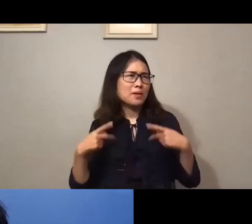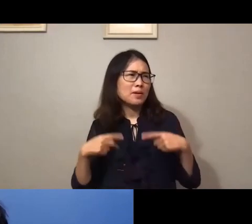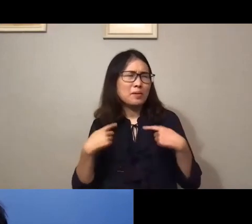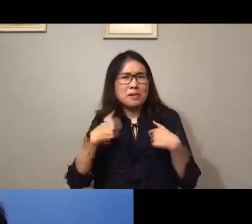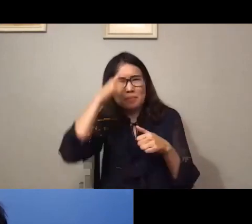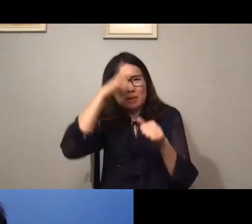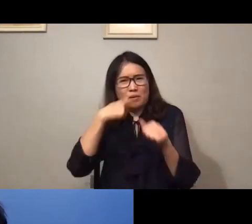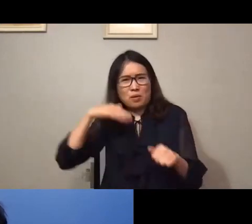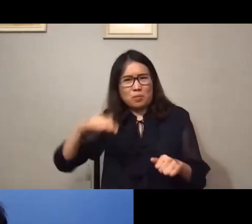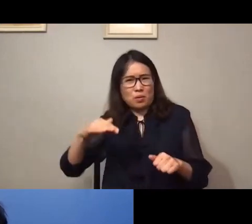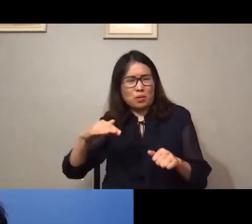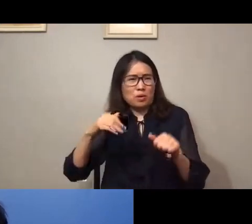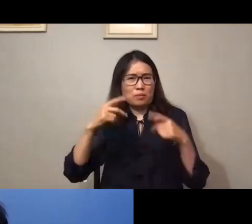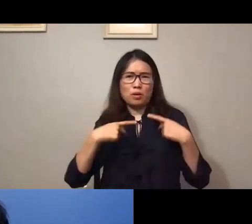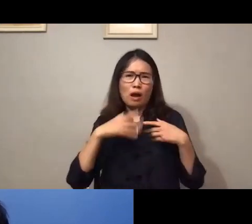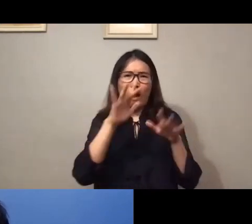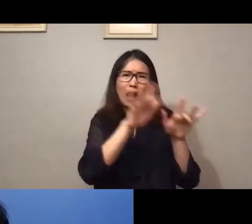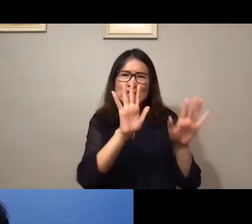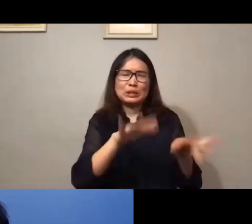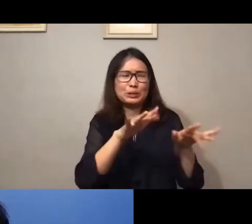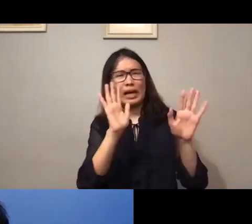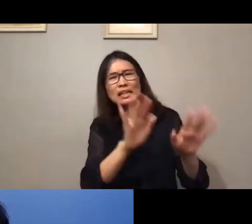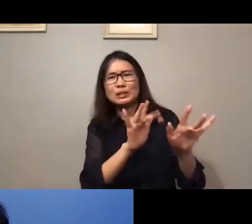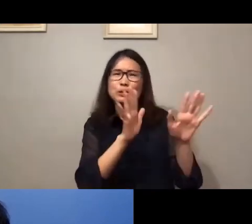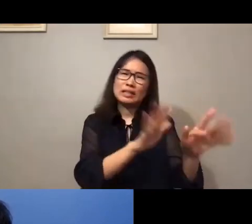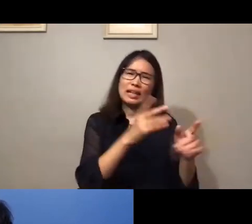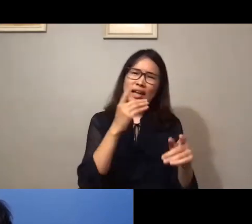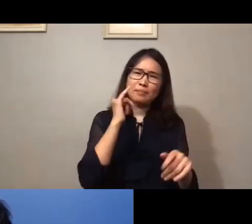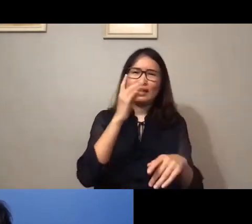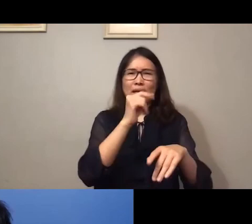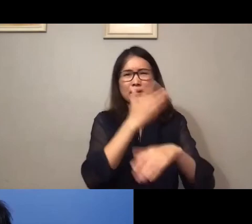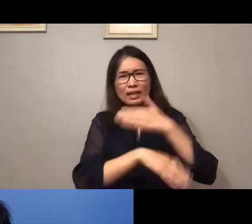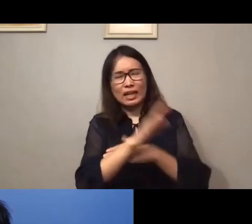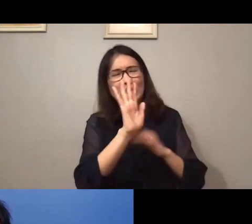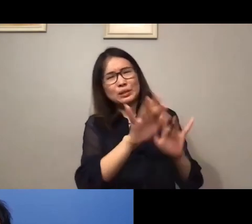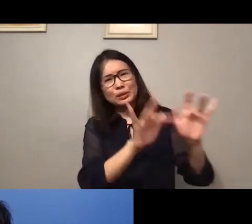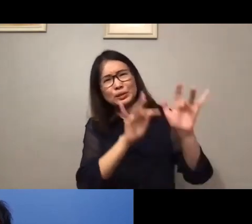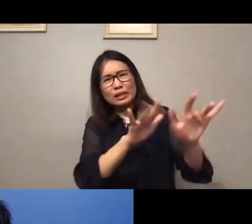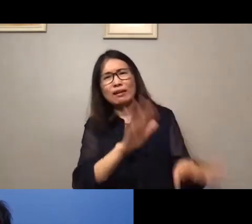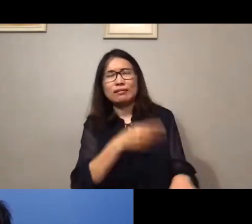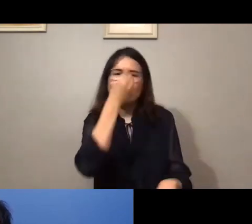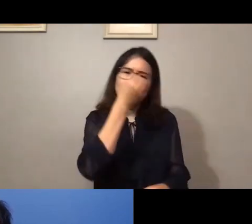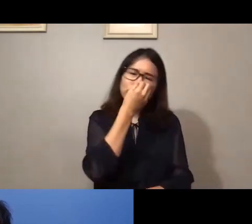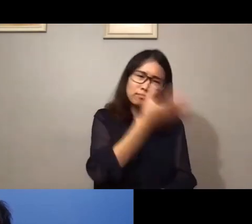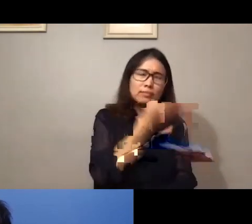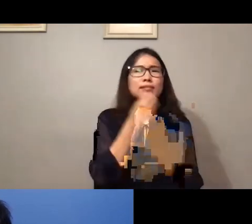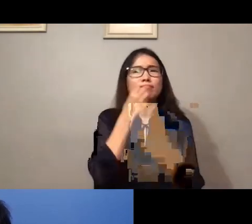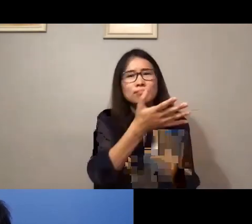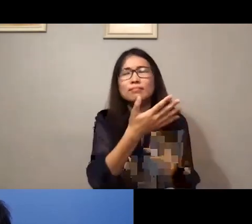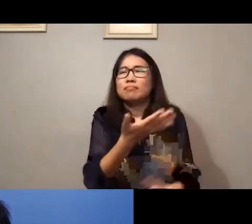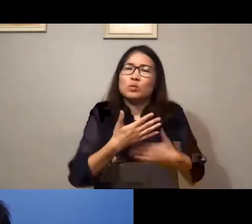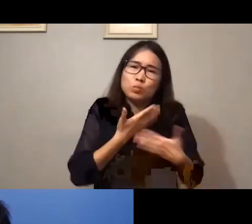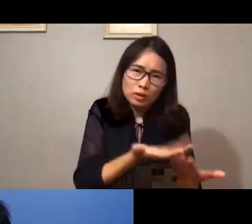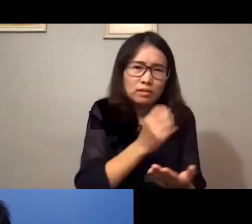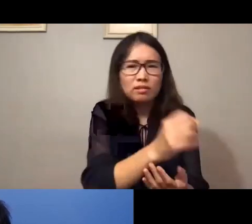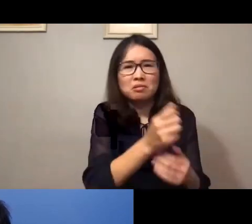In China, people with physical disabilities, what I remember really is that people would take pity on